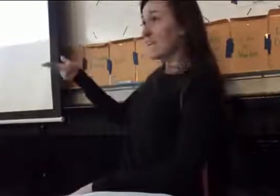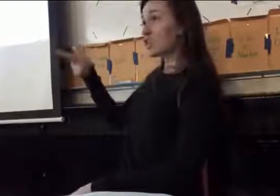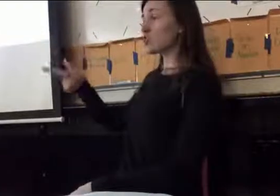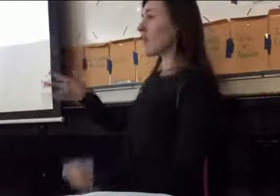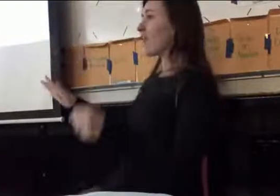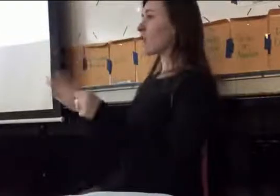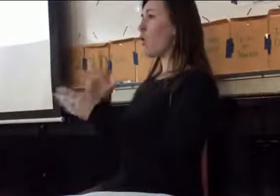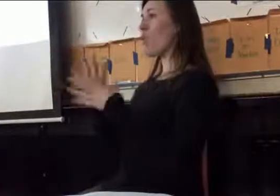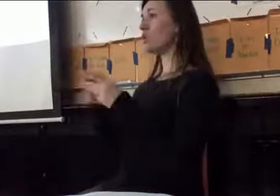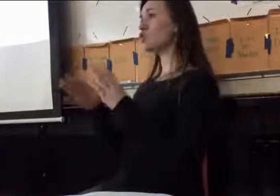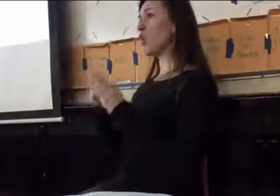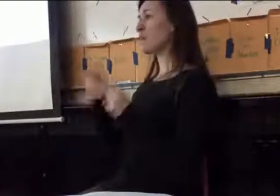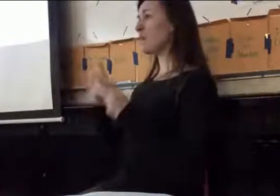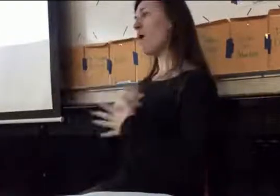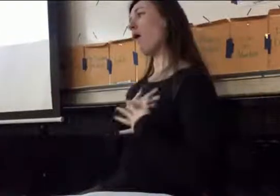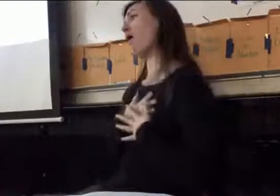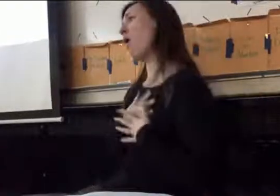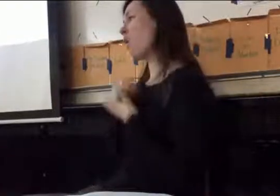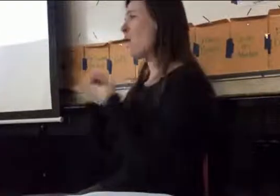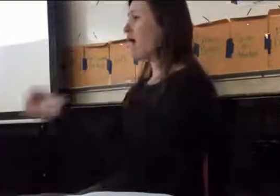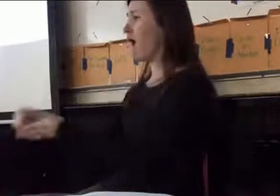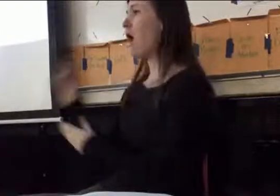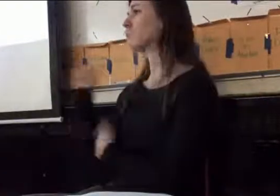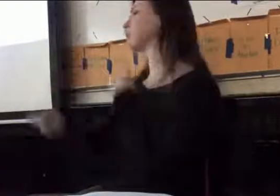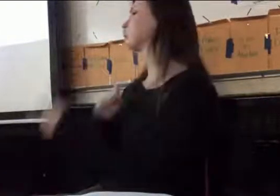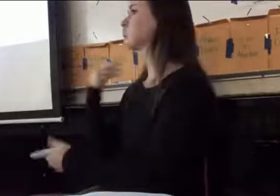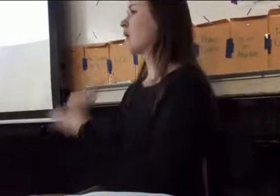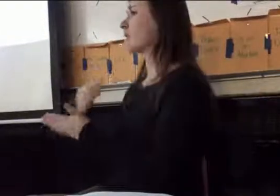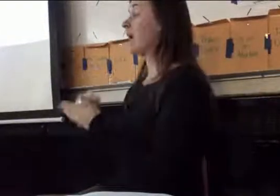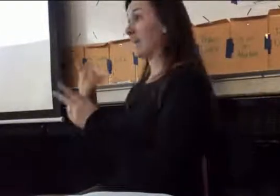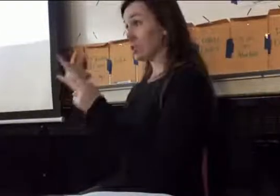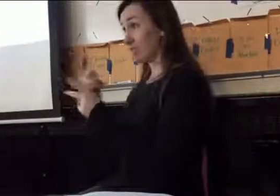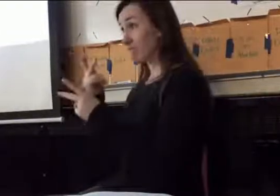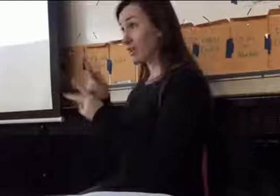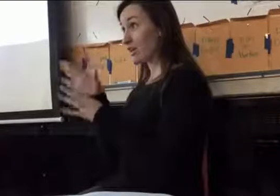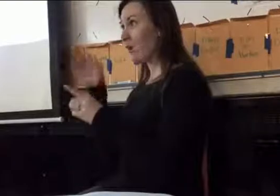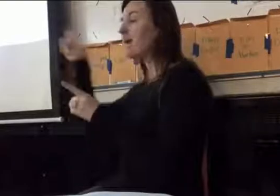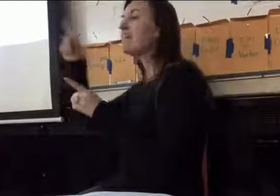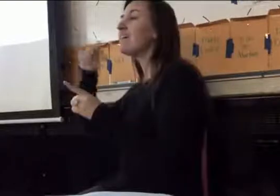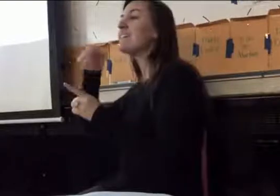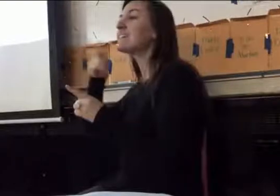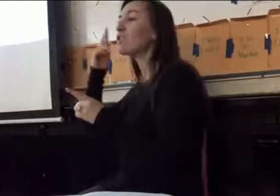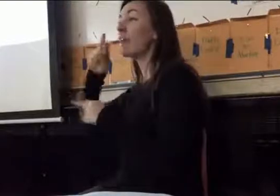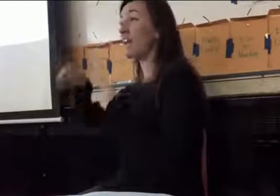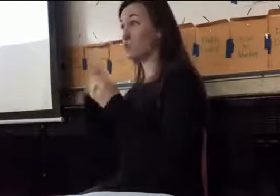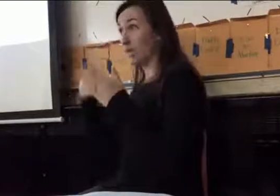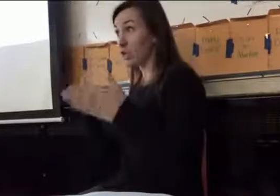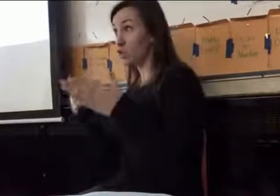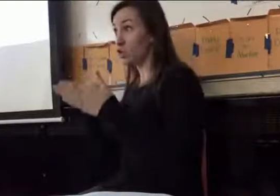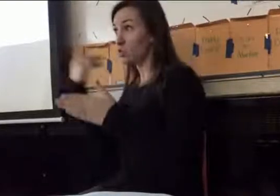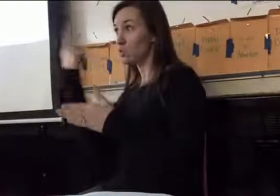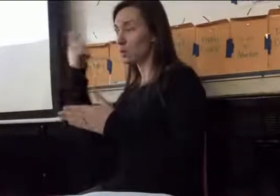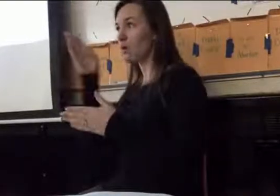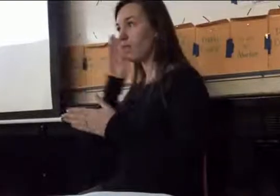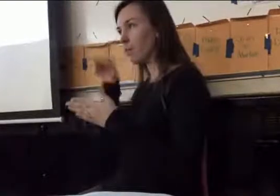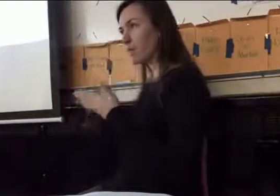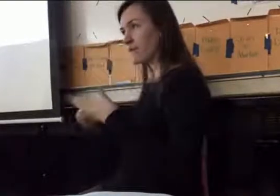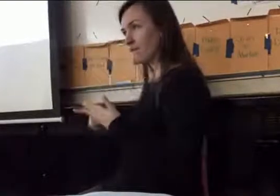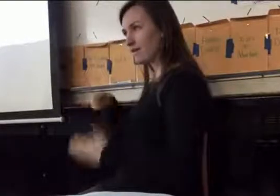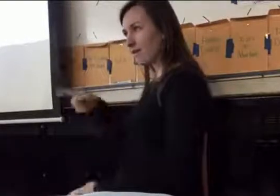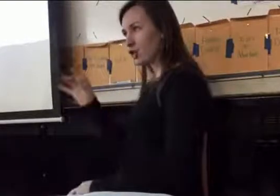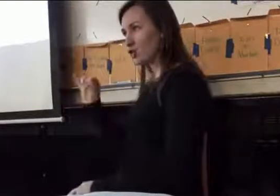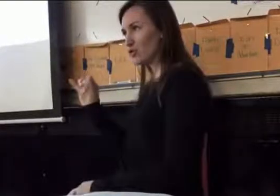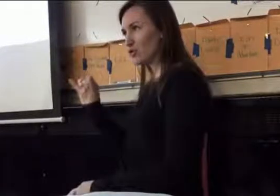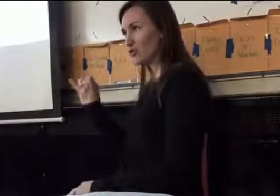story was fake. Basically, how they were able to figure it out is he didn't realize that when he sues somebody, they will go and investigate that. And